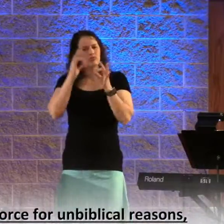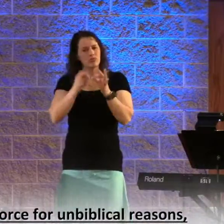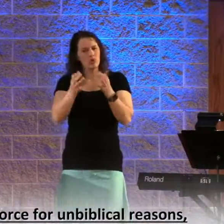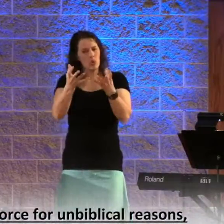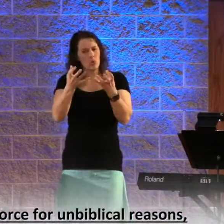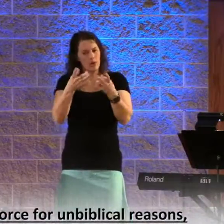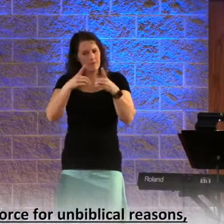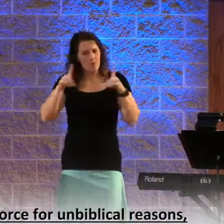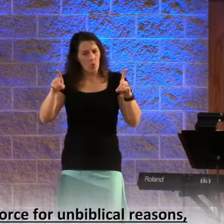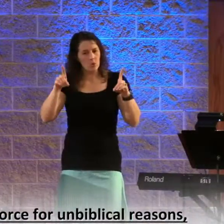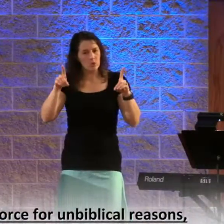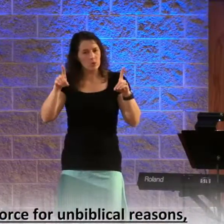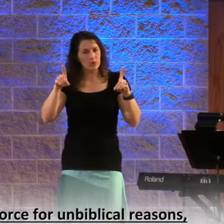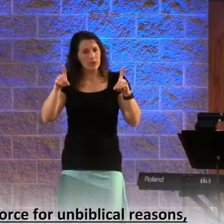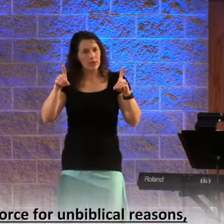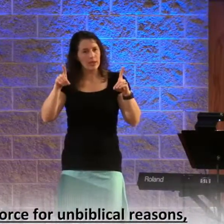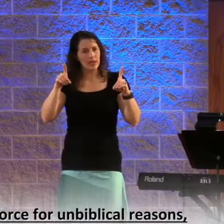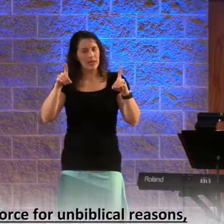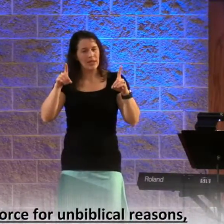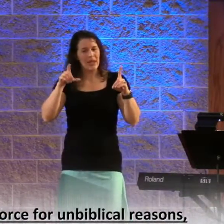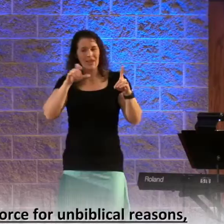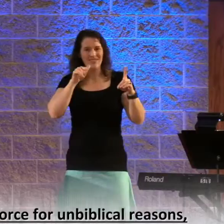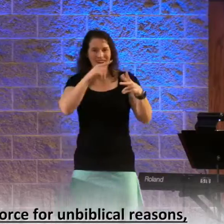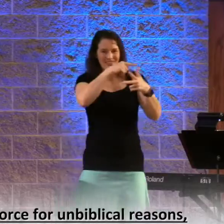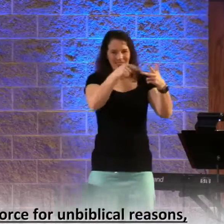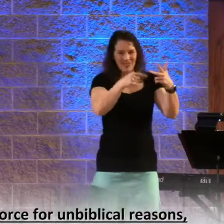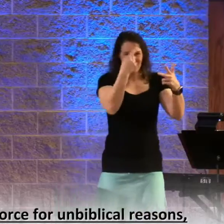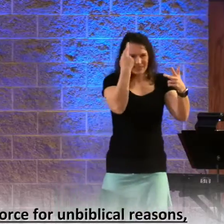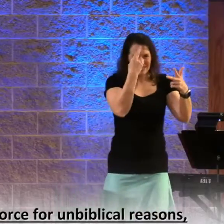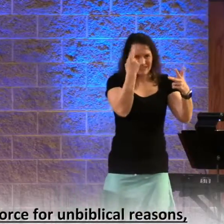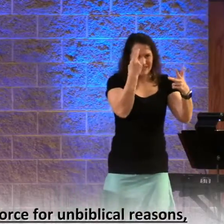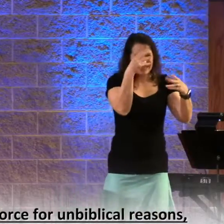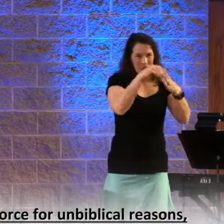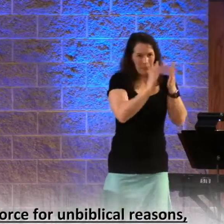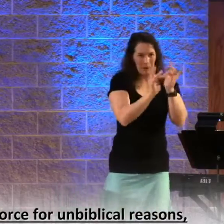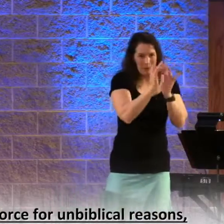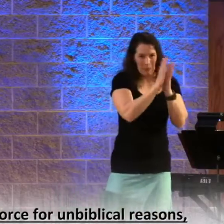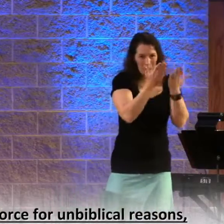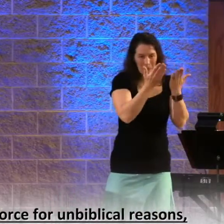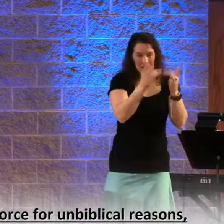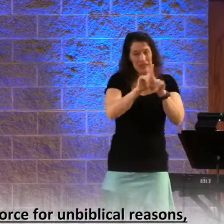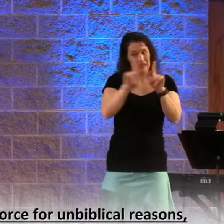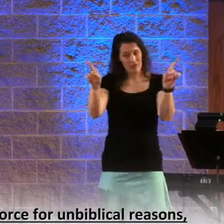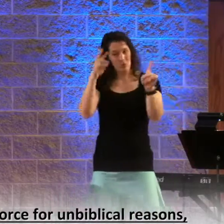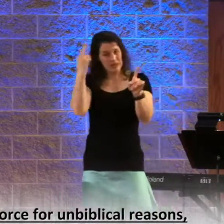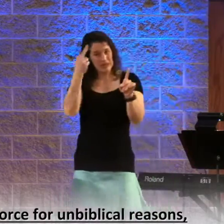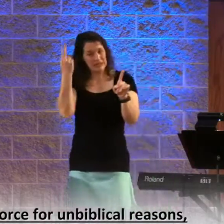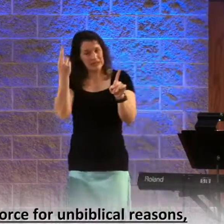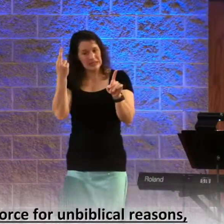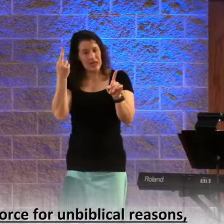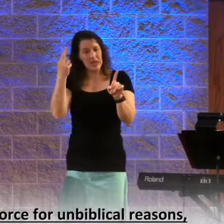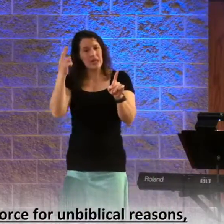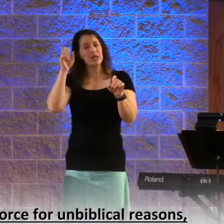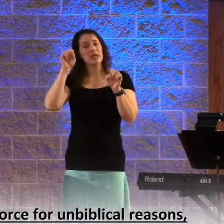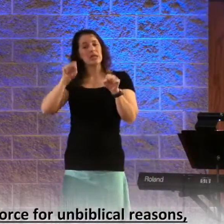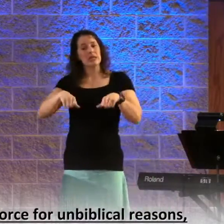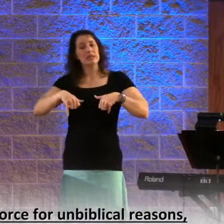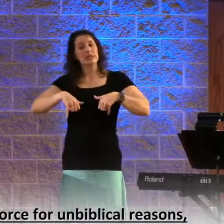divorce for unbiblical reasons, hear me now. they can